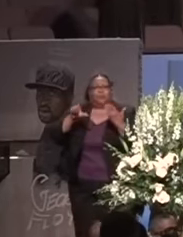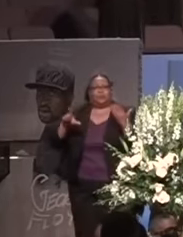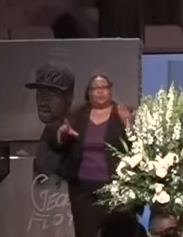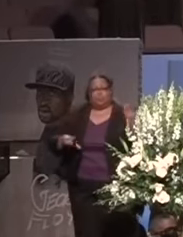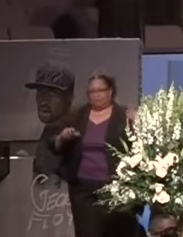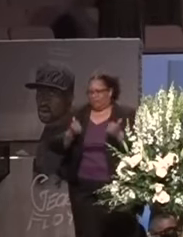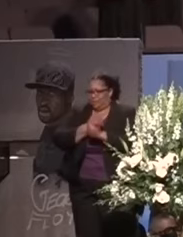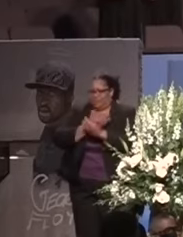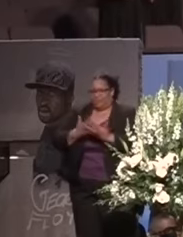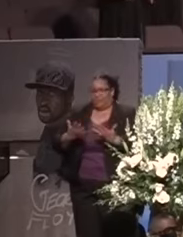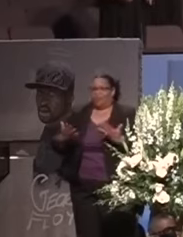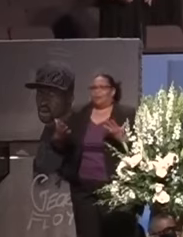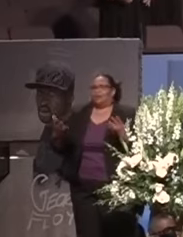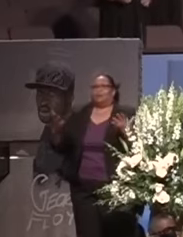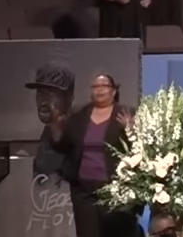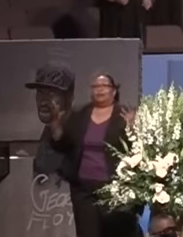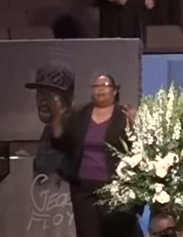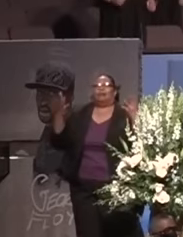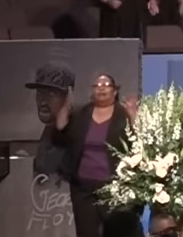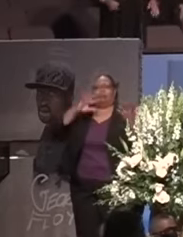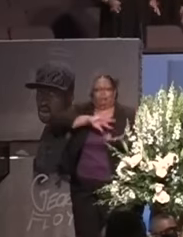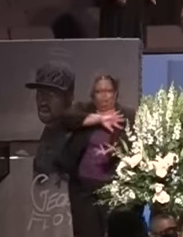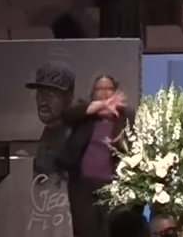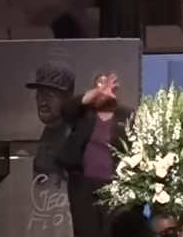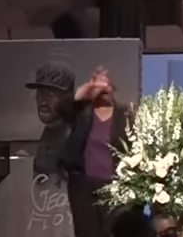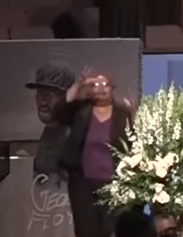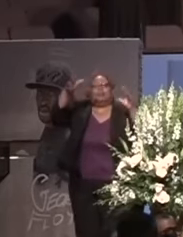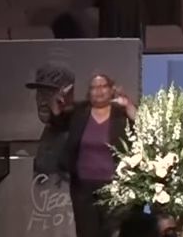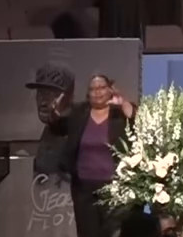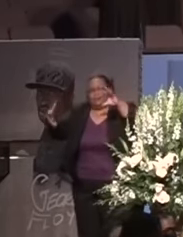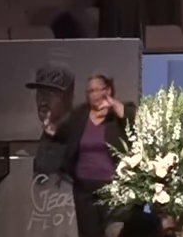and the fool is error